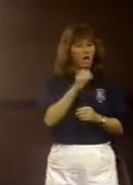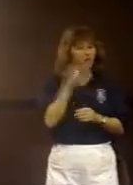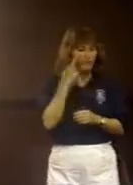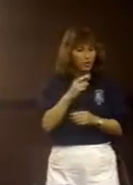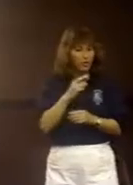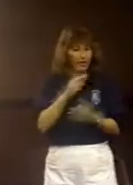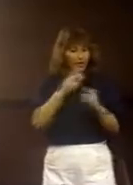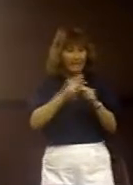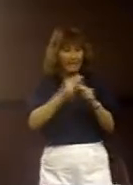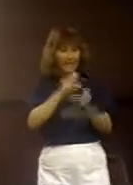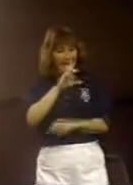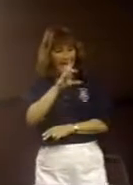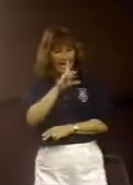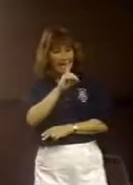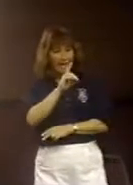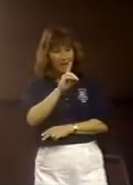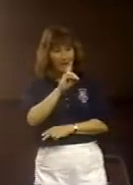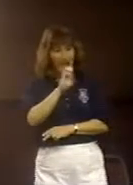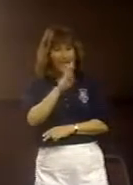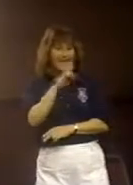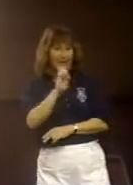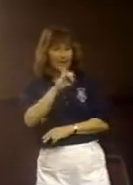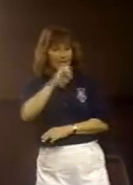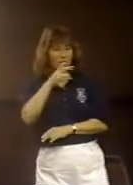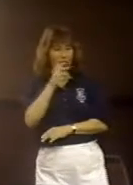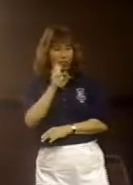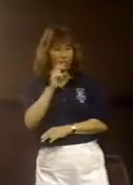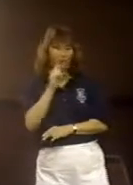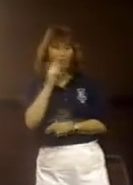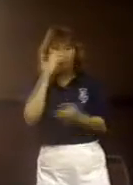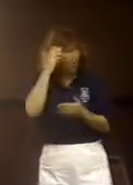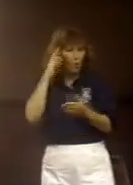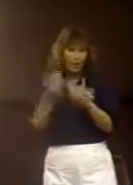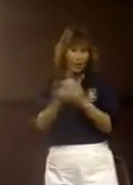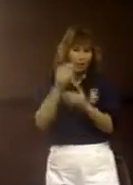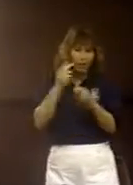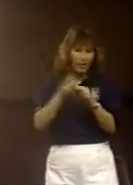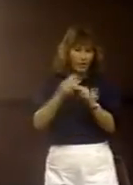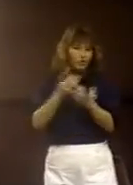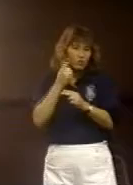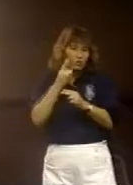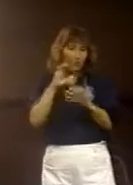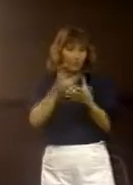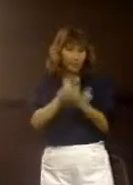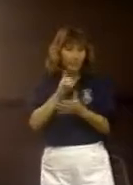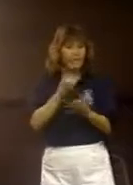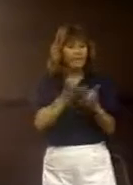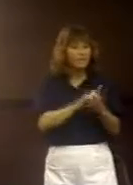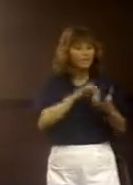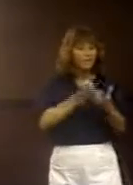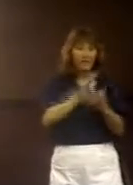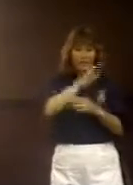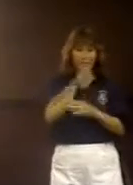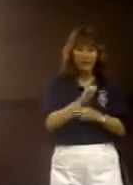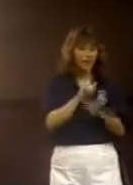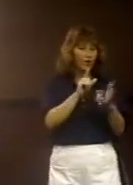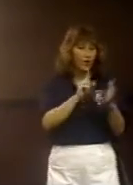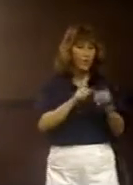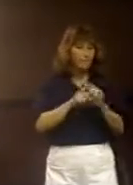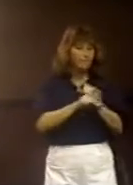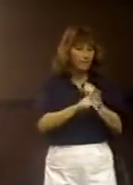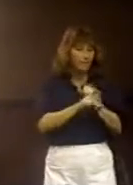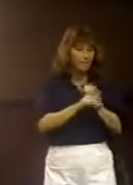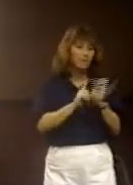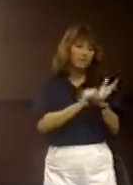Debbie Johnson, who has since gotten married, and I don't know her new name. This is a study that was never published, but it was